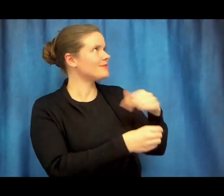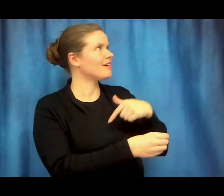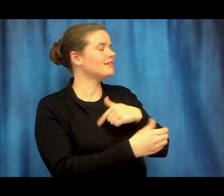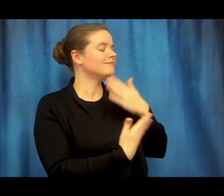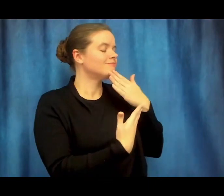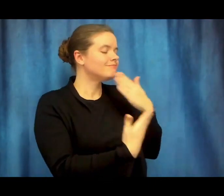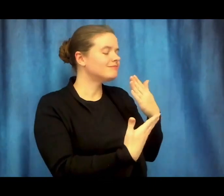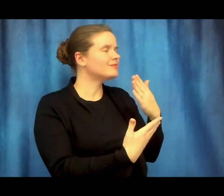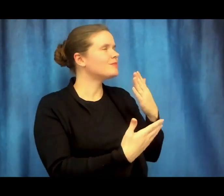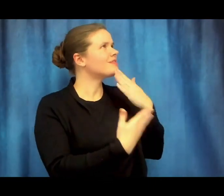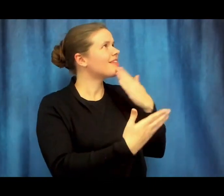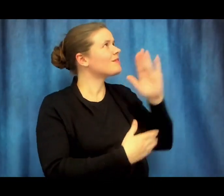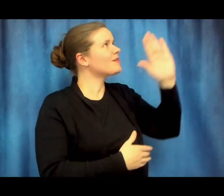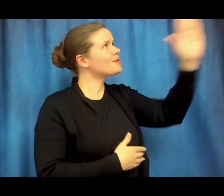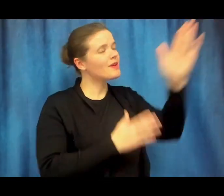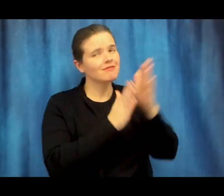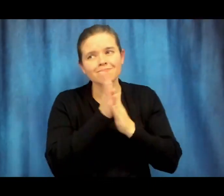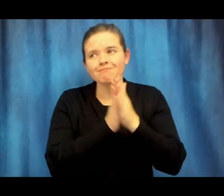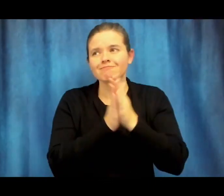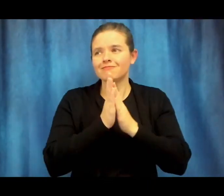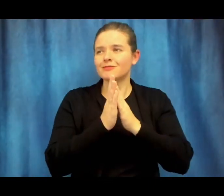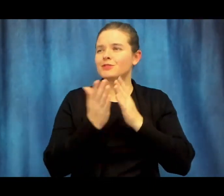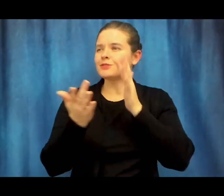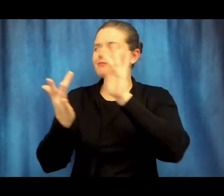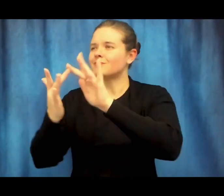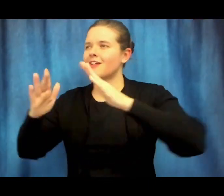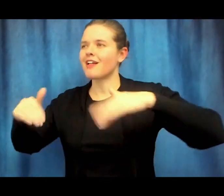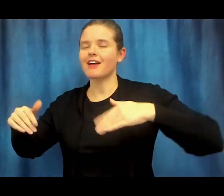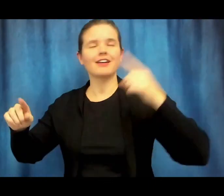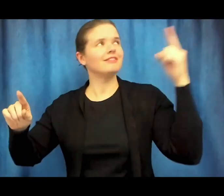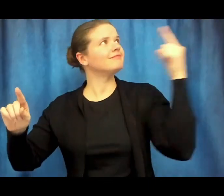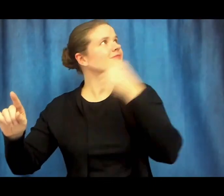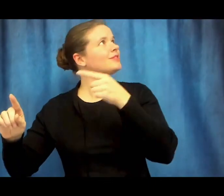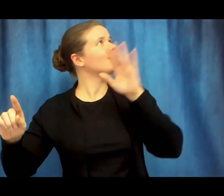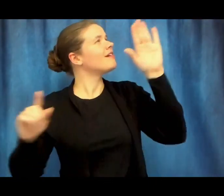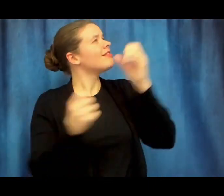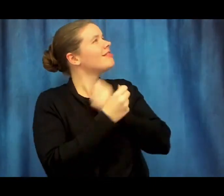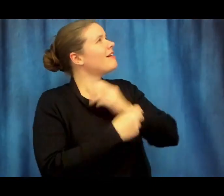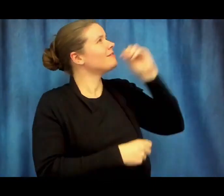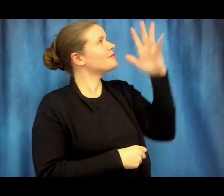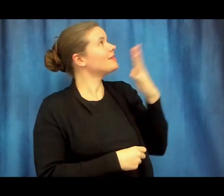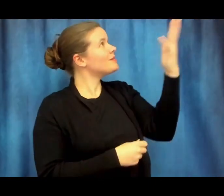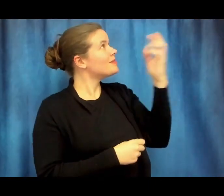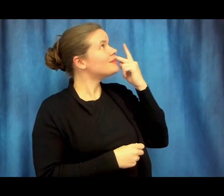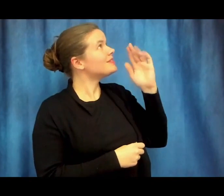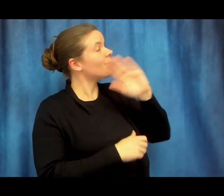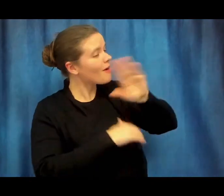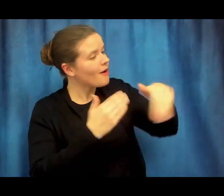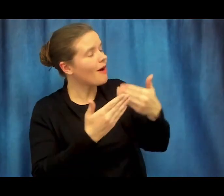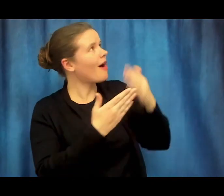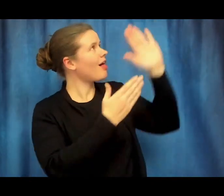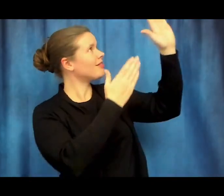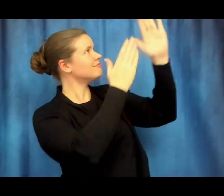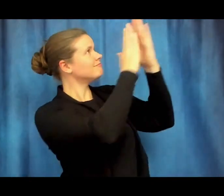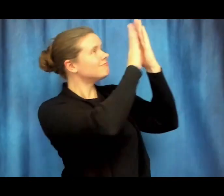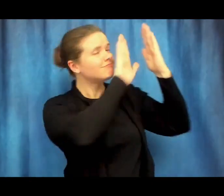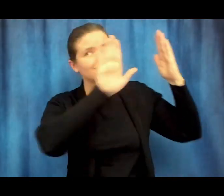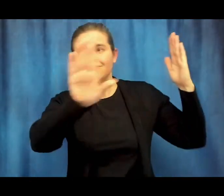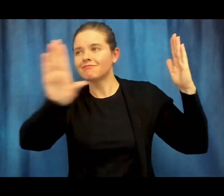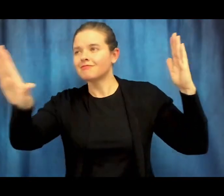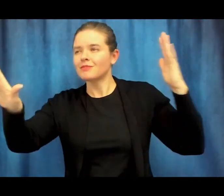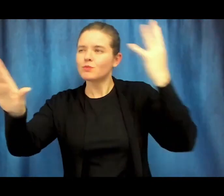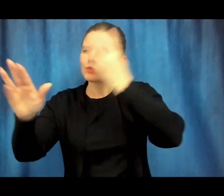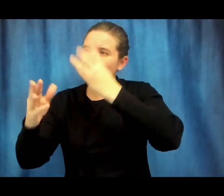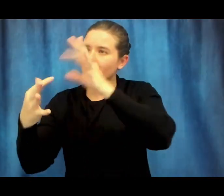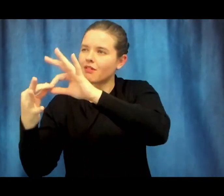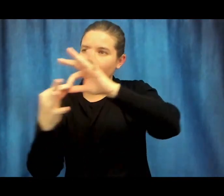grateful. We thank you for the passion you have towards unreached people. You are a God of love and grace who longs to see all your image bearers